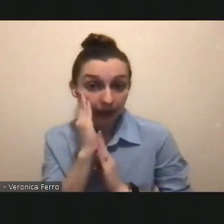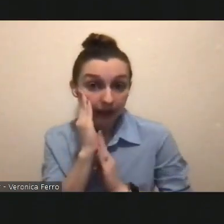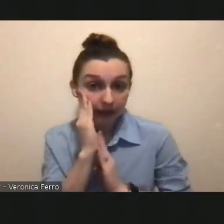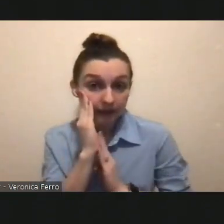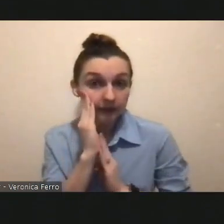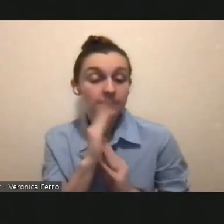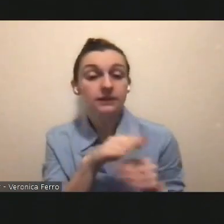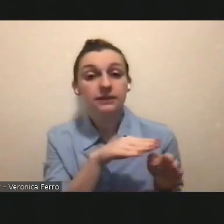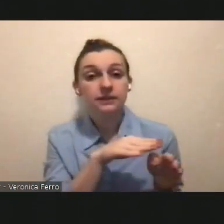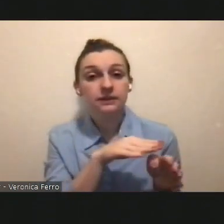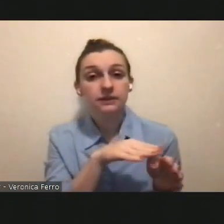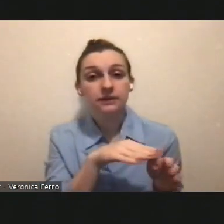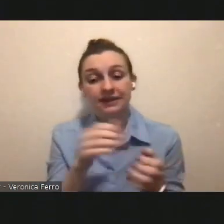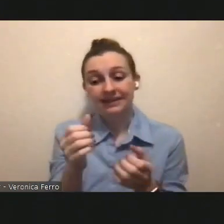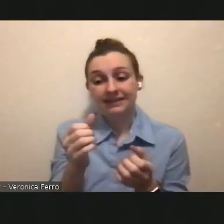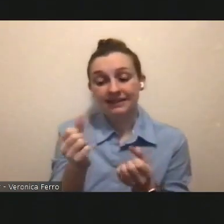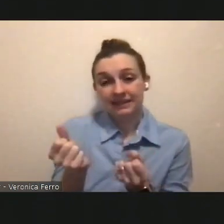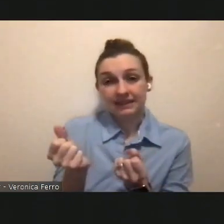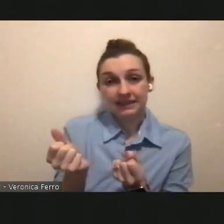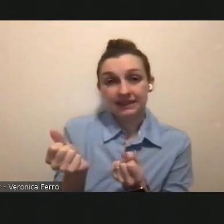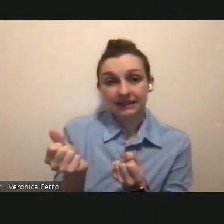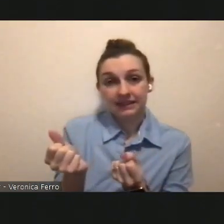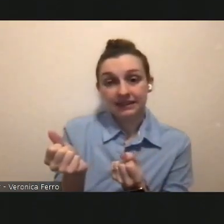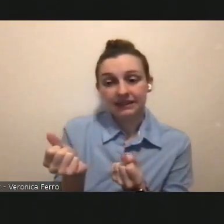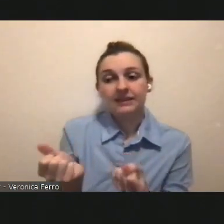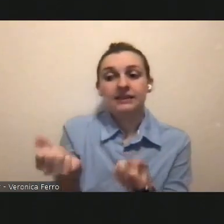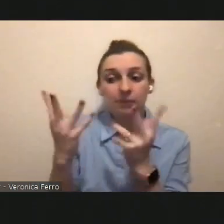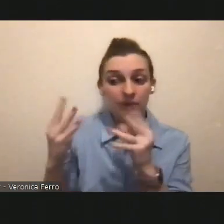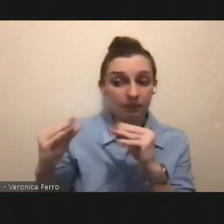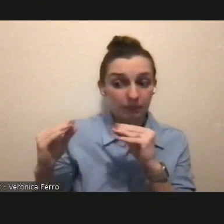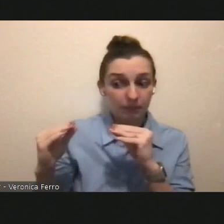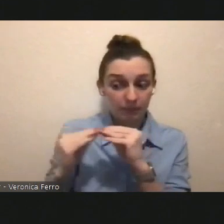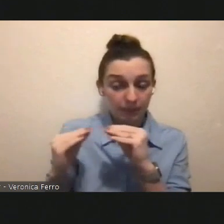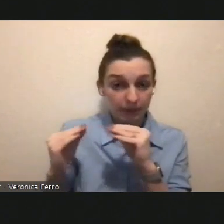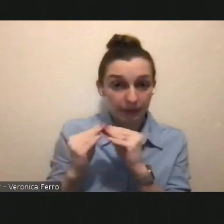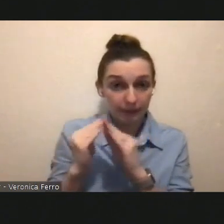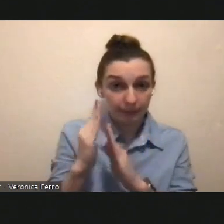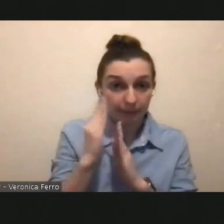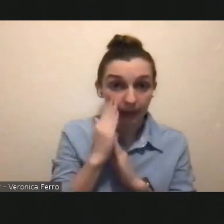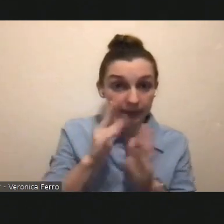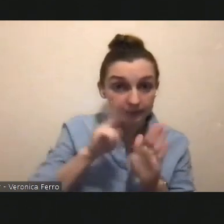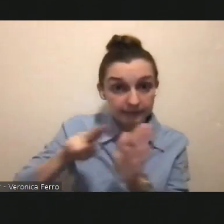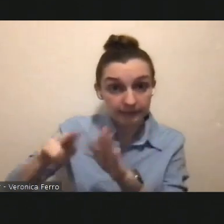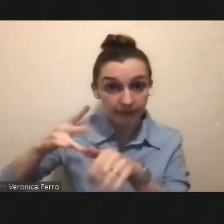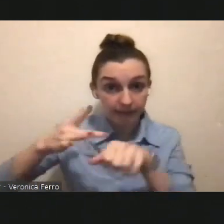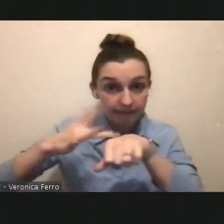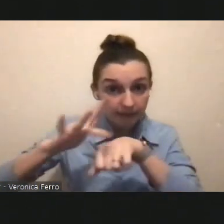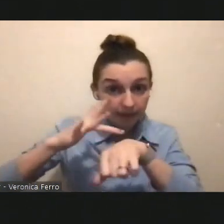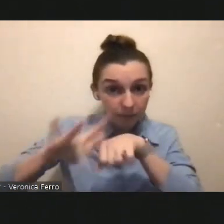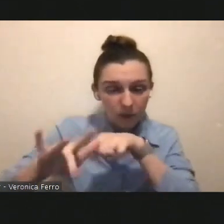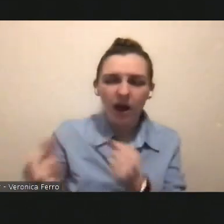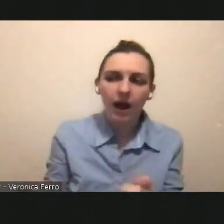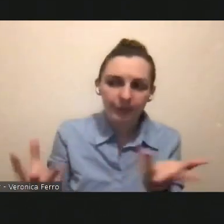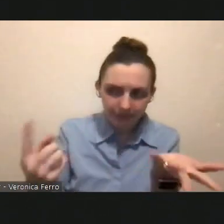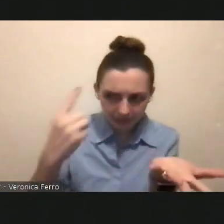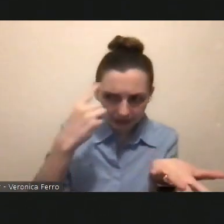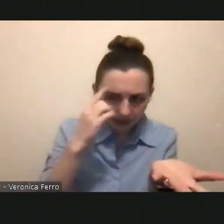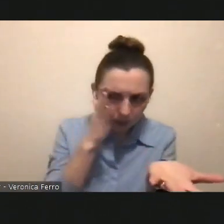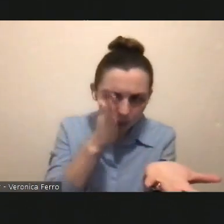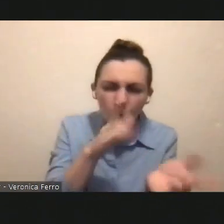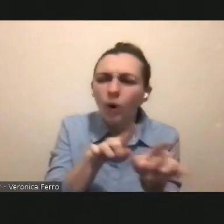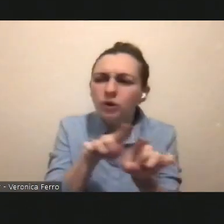and how many do you anticipate you'll be putting in place? And also, do you have the latest hospital census numbers,